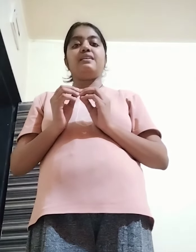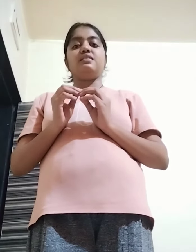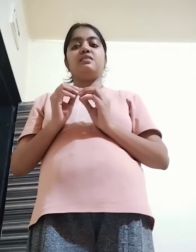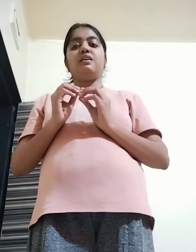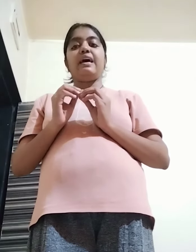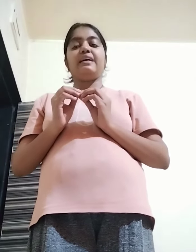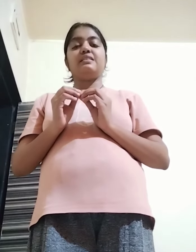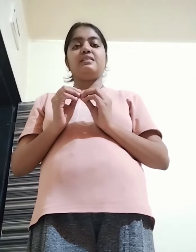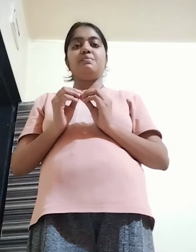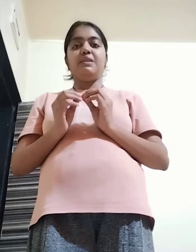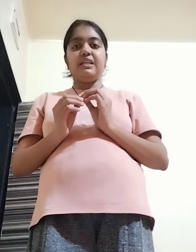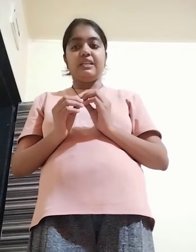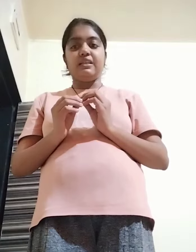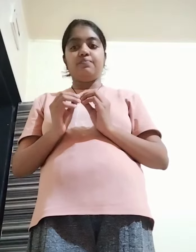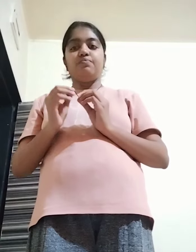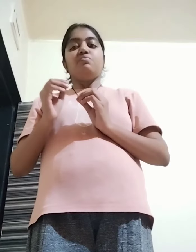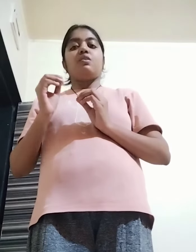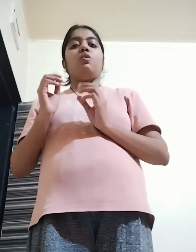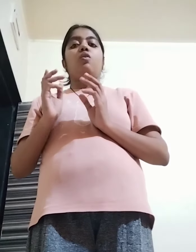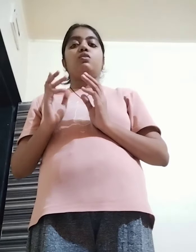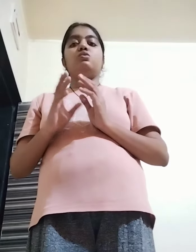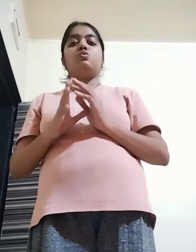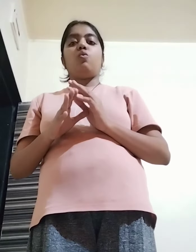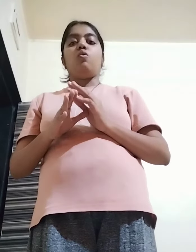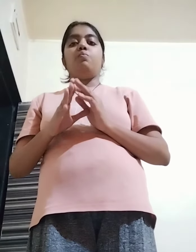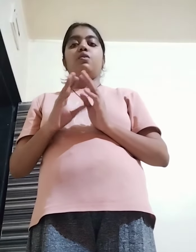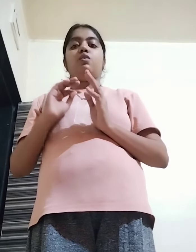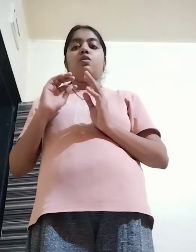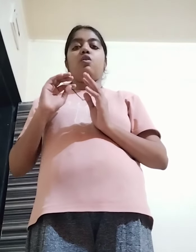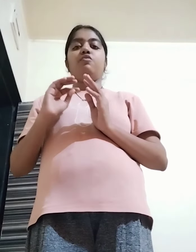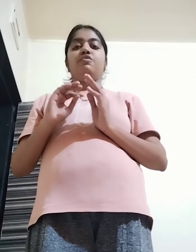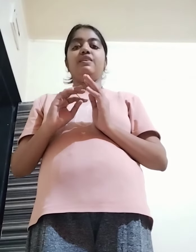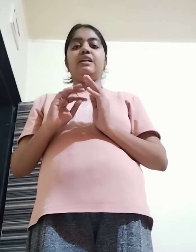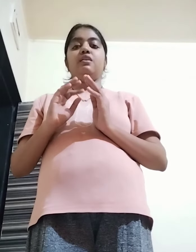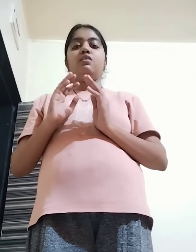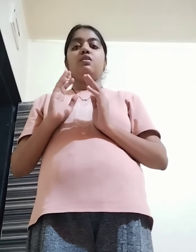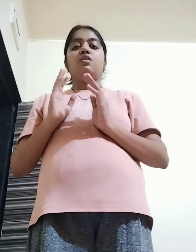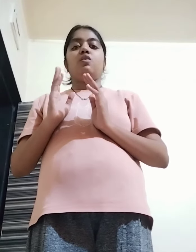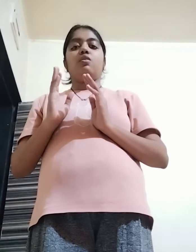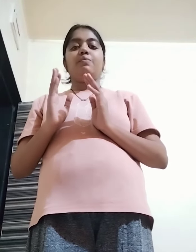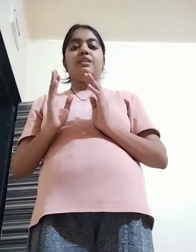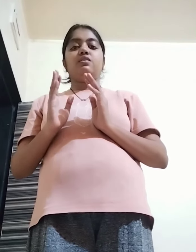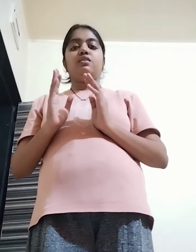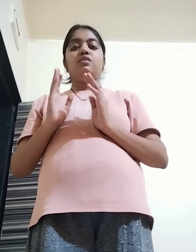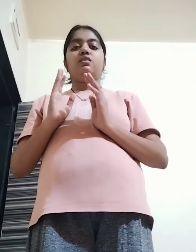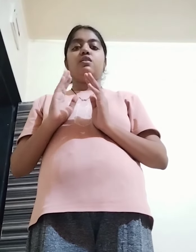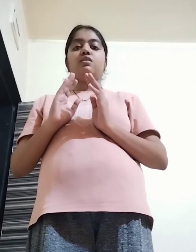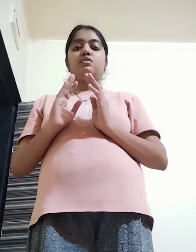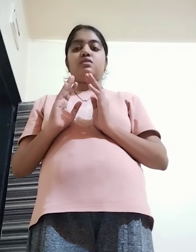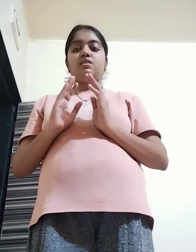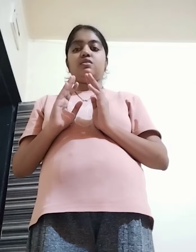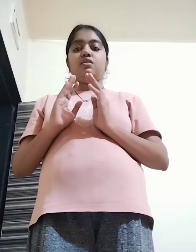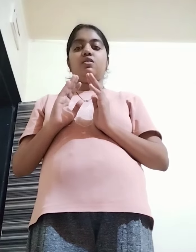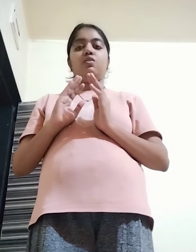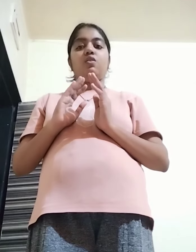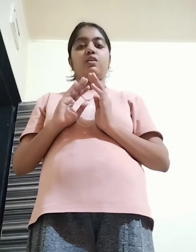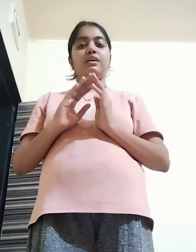the accessibility or scope of a field or method or constructor or a